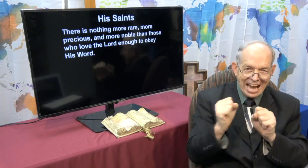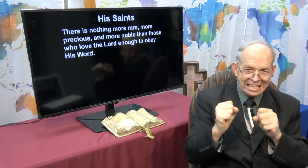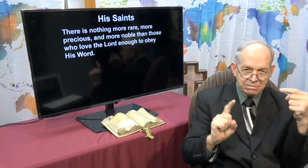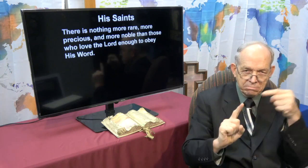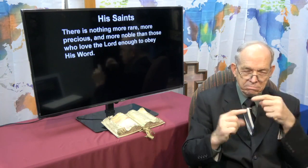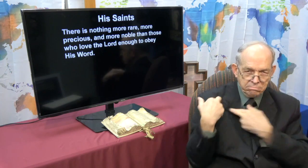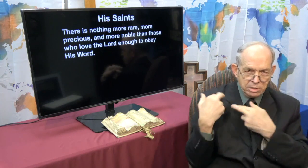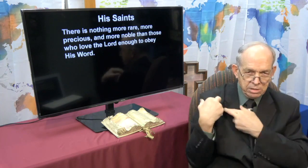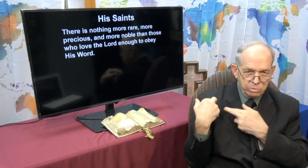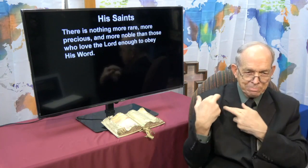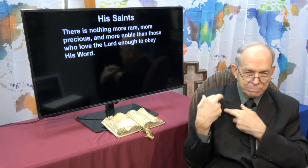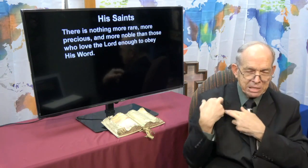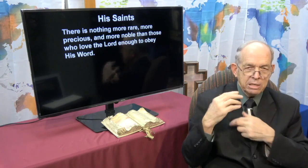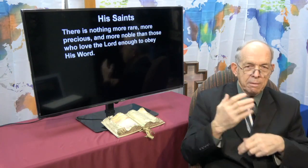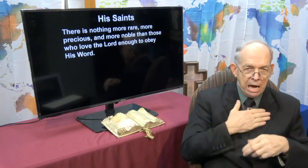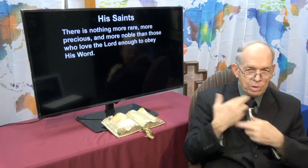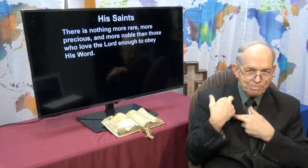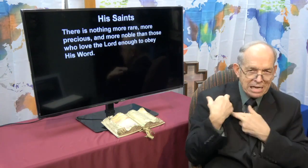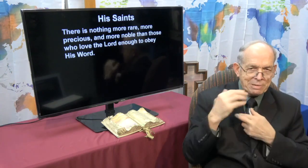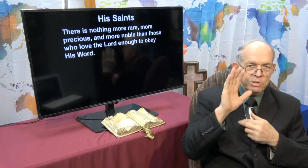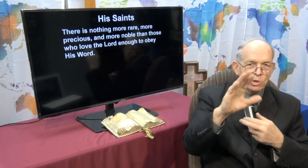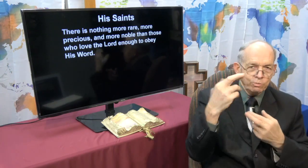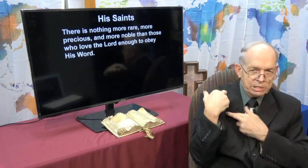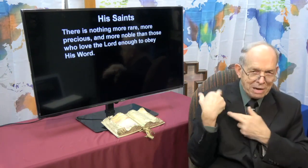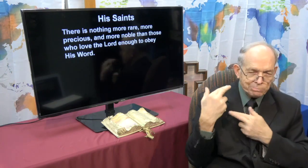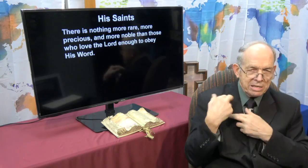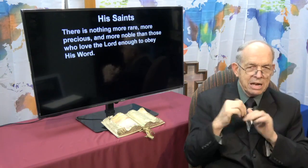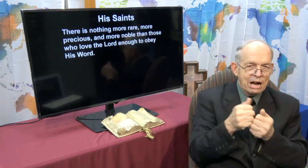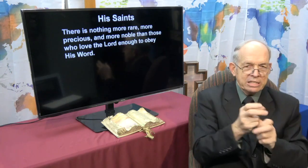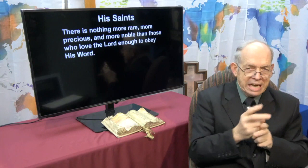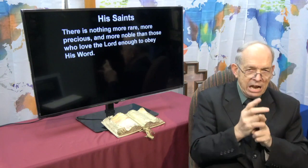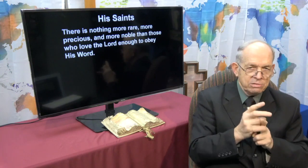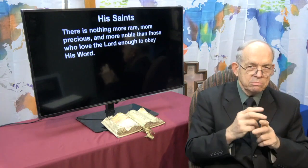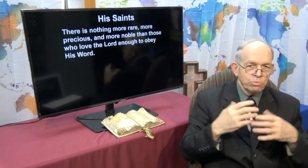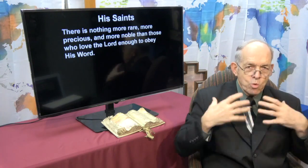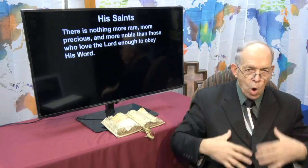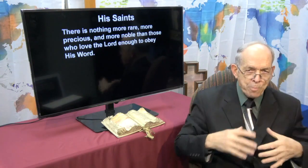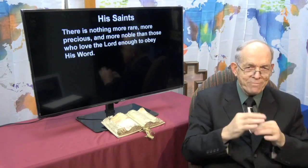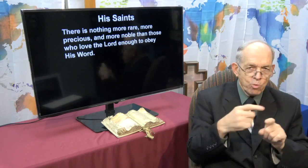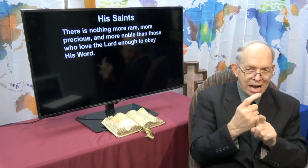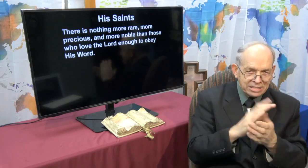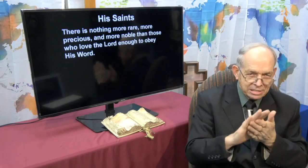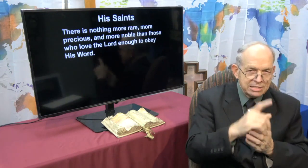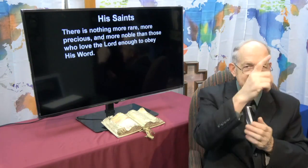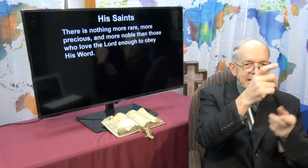sane. Respect me, I respect me, you respect me, I share the robe of righteousness he gave